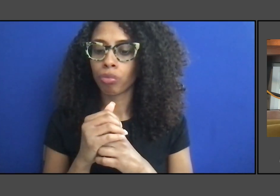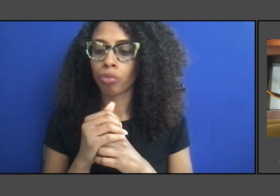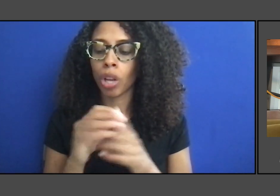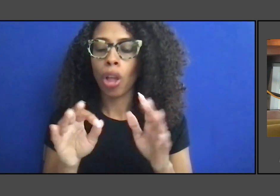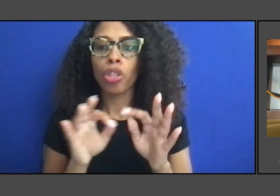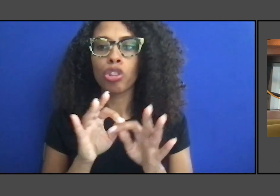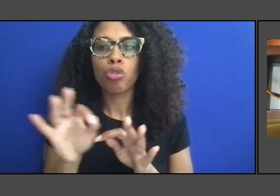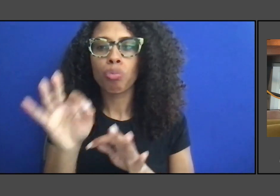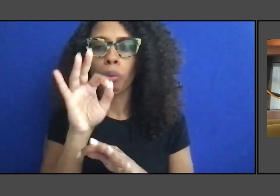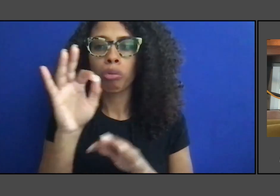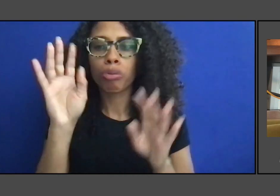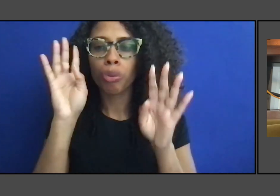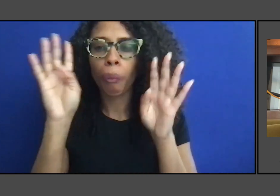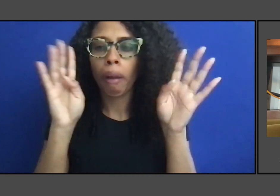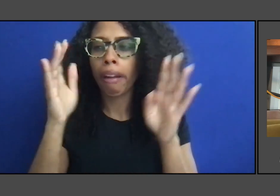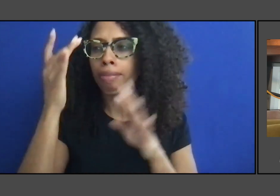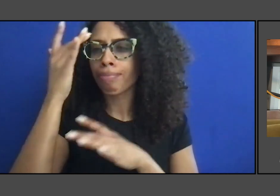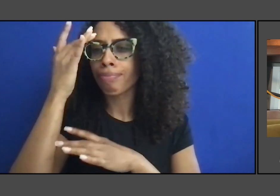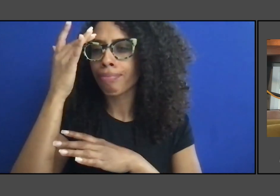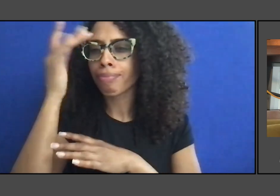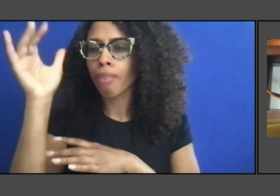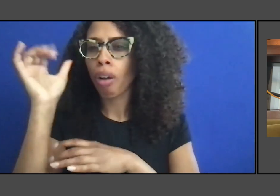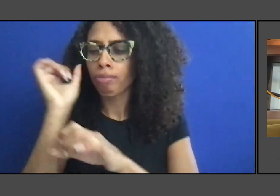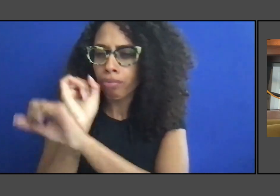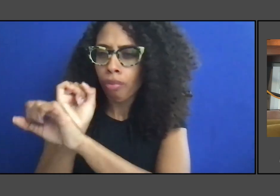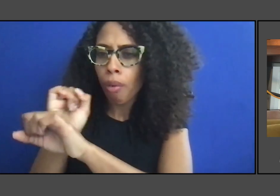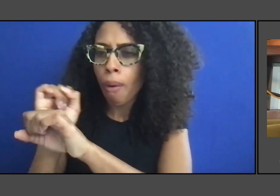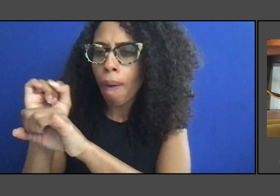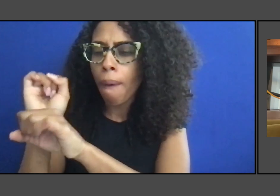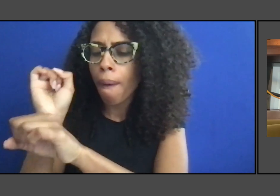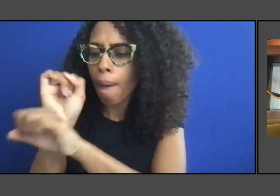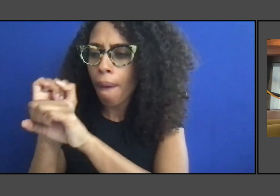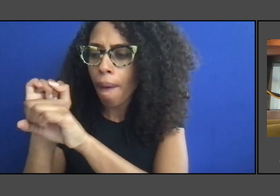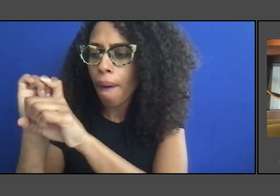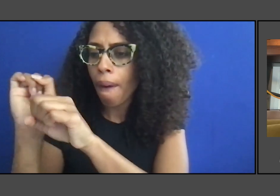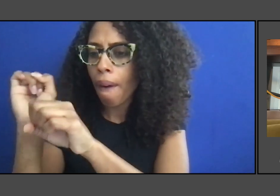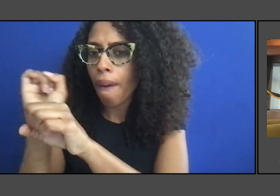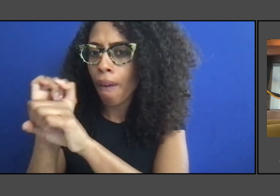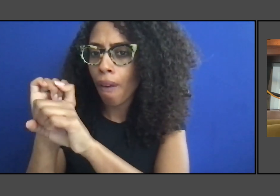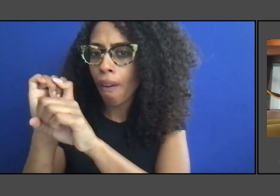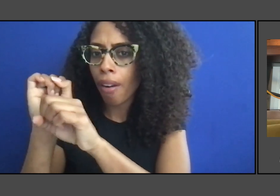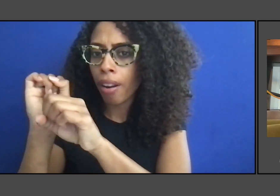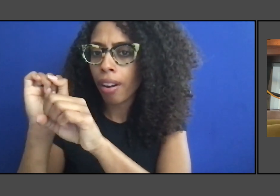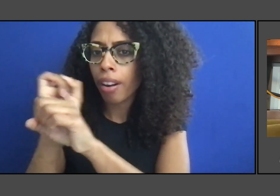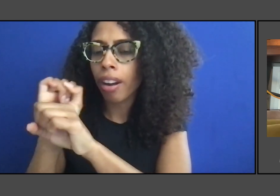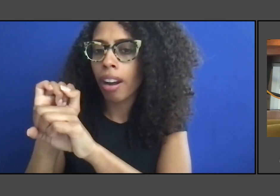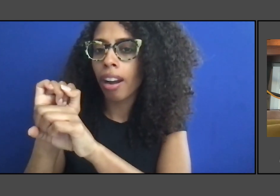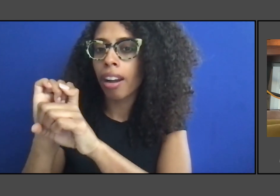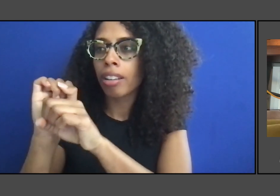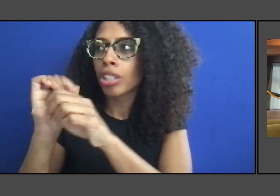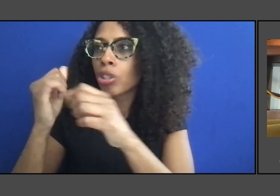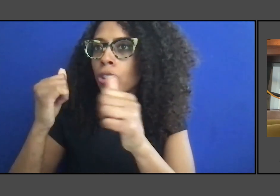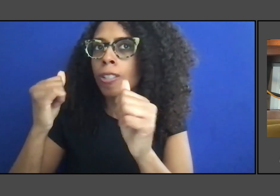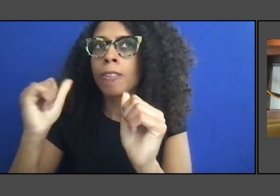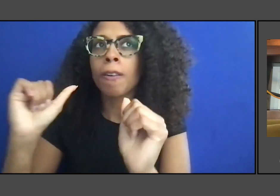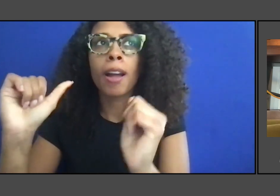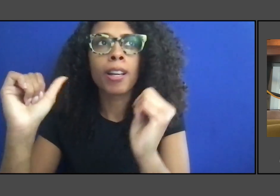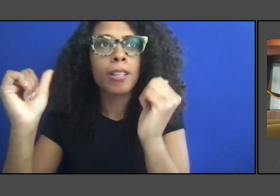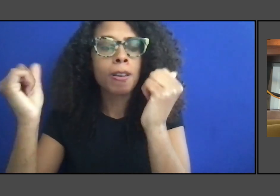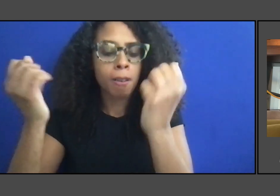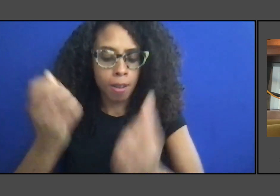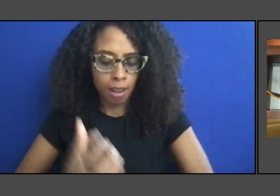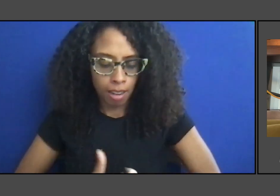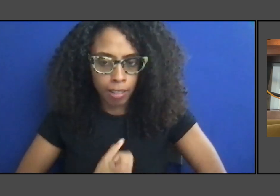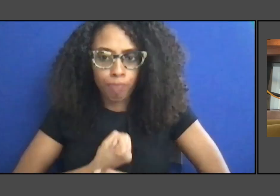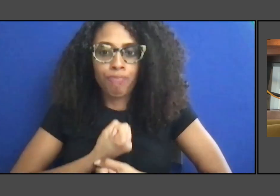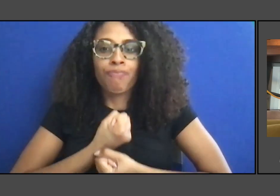intellectual laborers, doing that first wave of effort to bring something up, from the yet to be